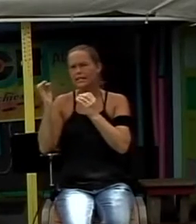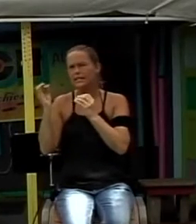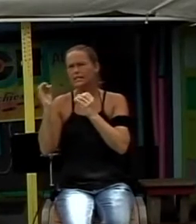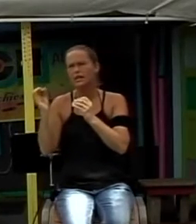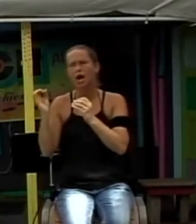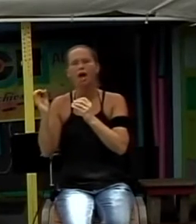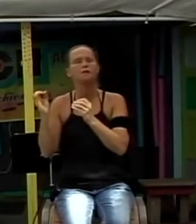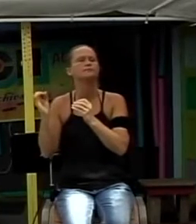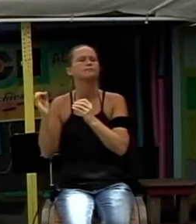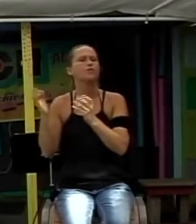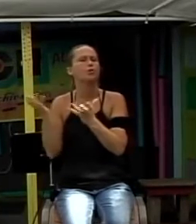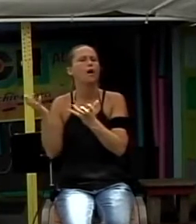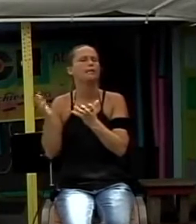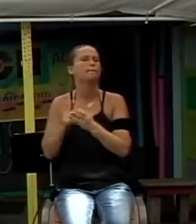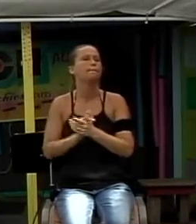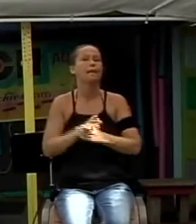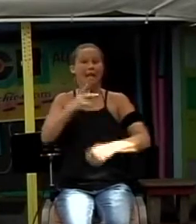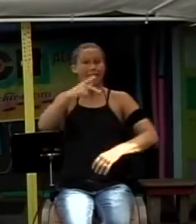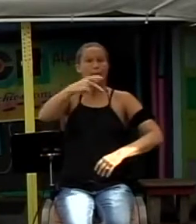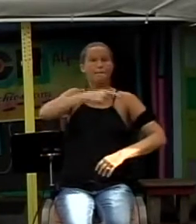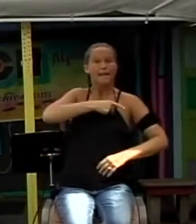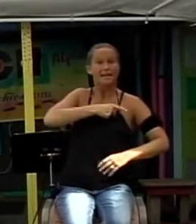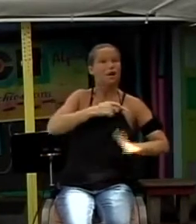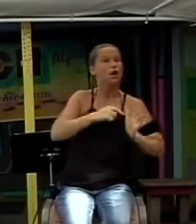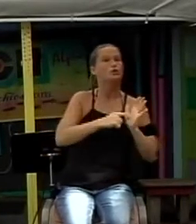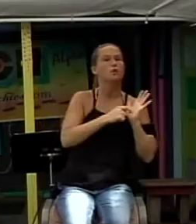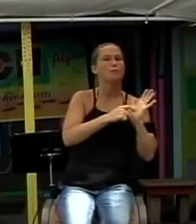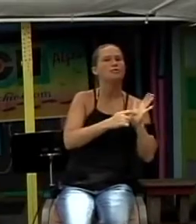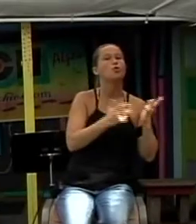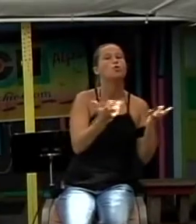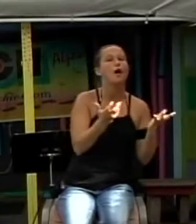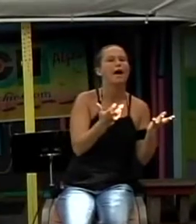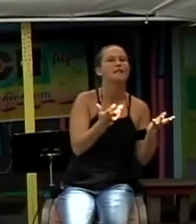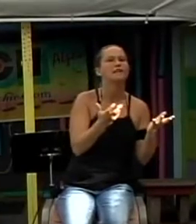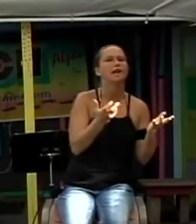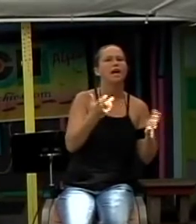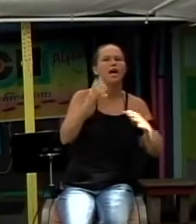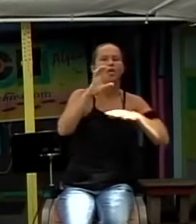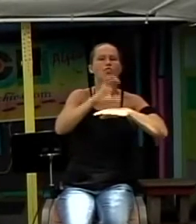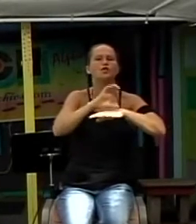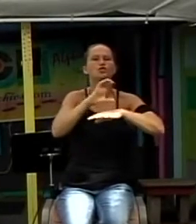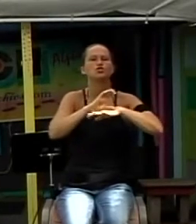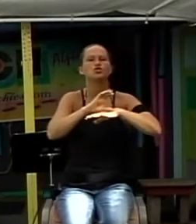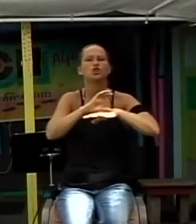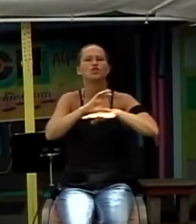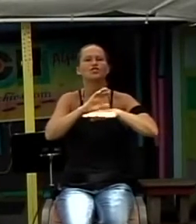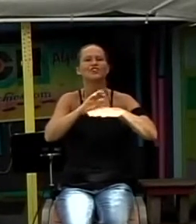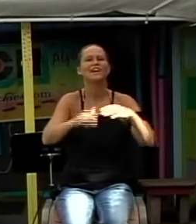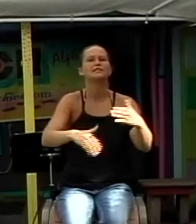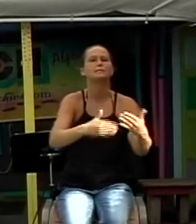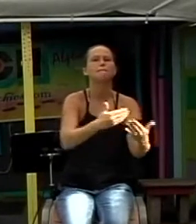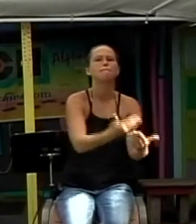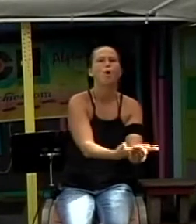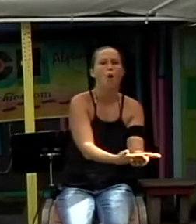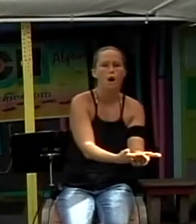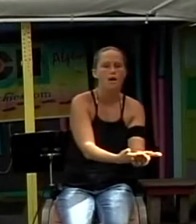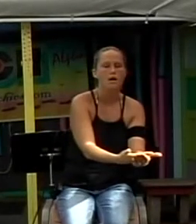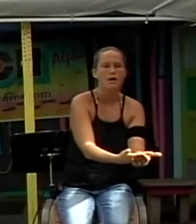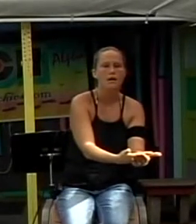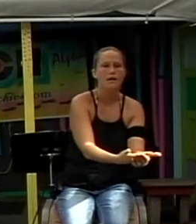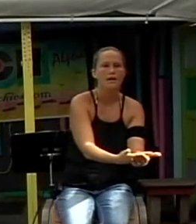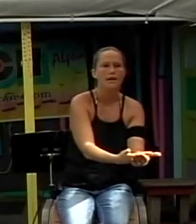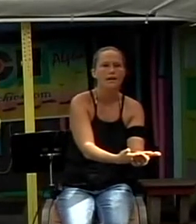Pentecost, he said, represents the birth of the church. The Spirit has come. Remember, the church is a